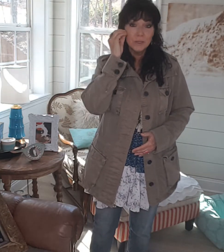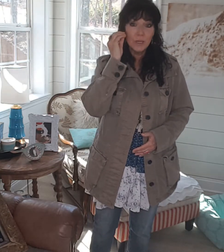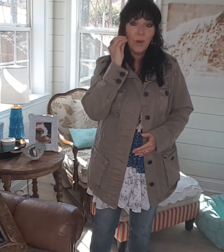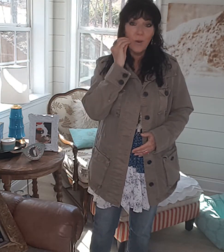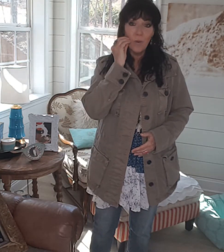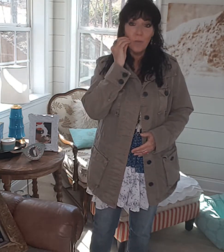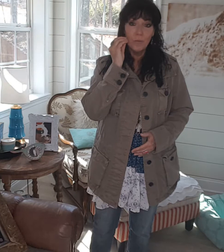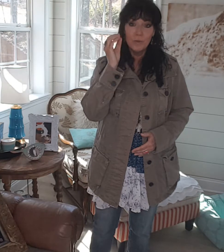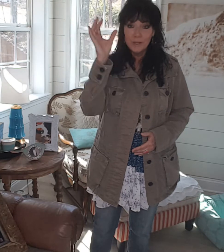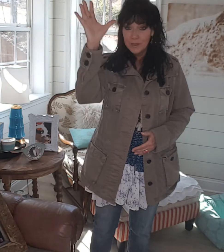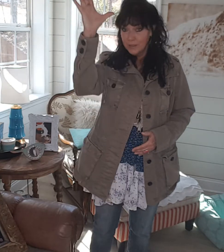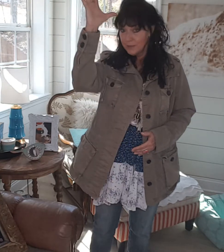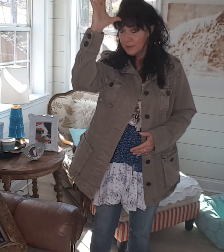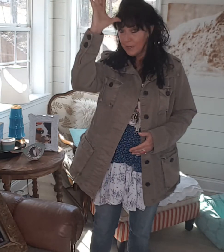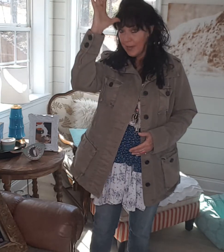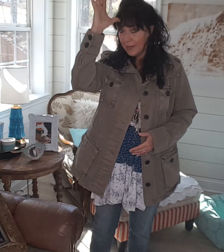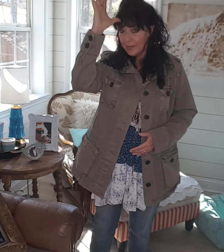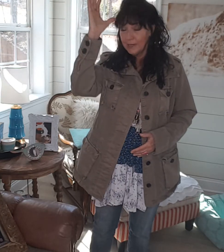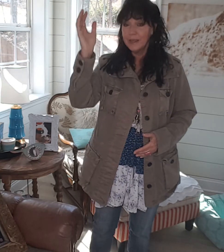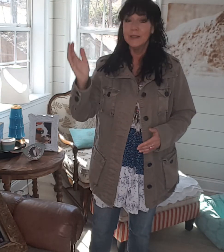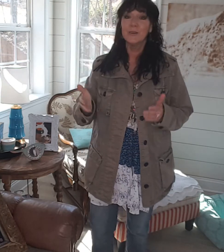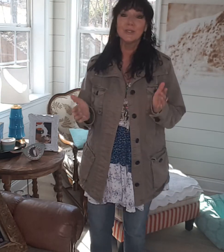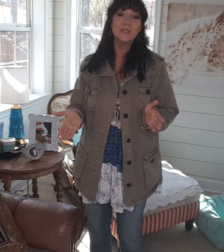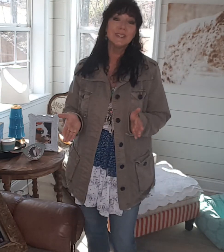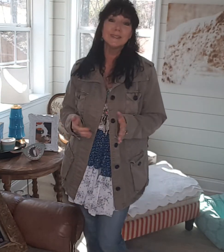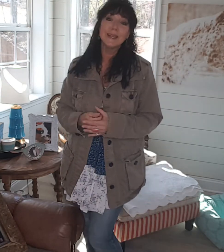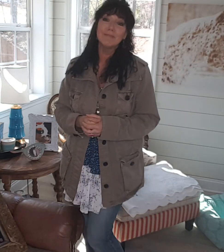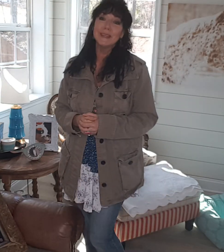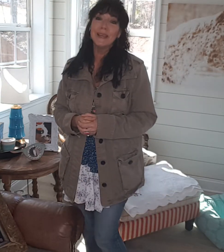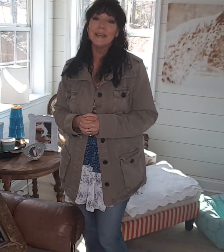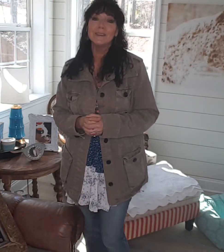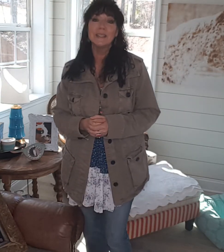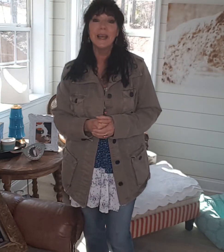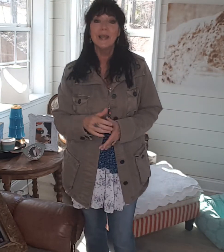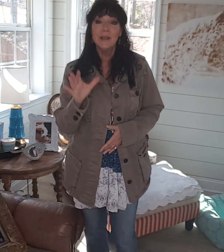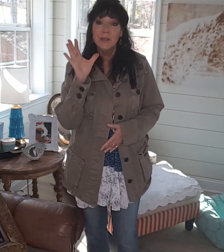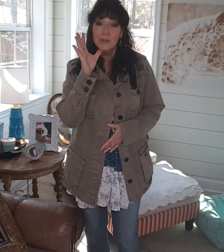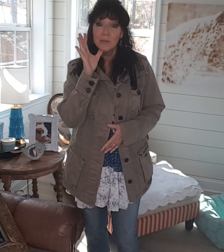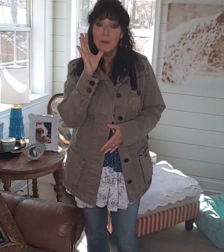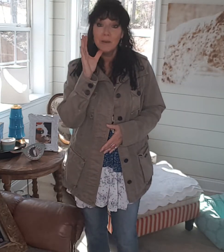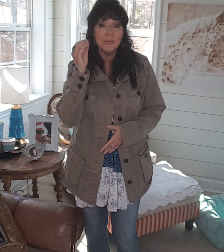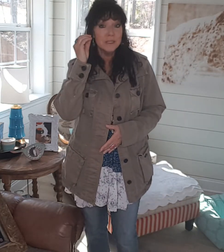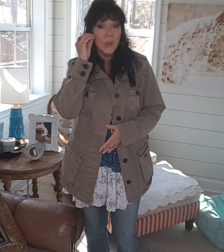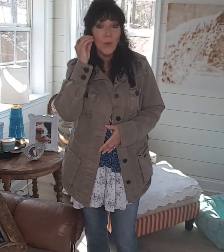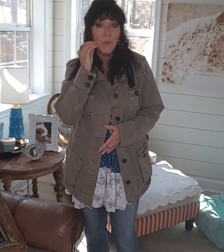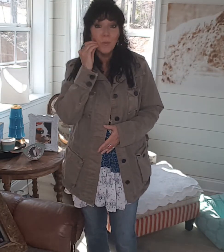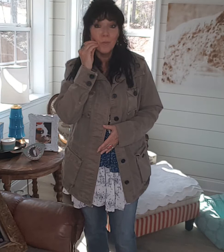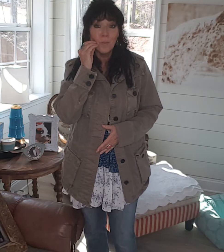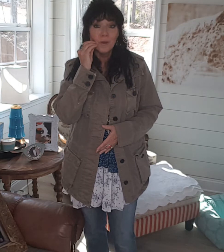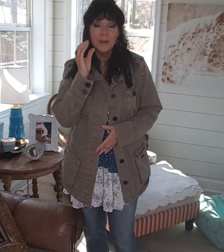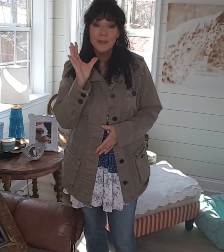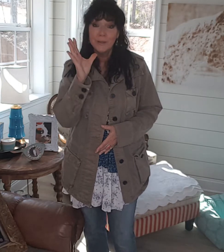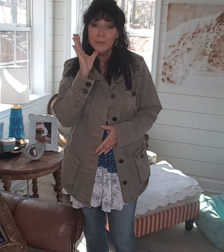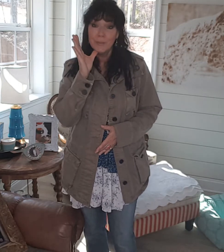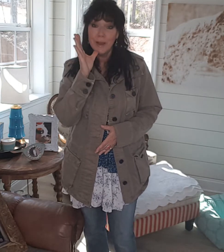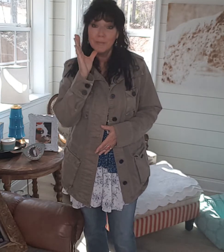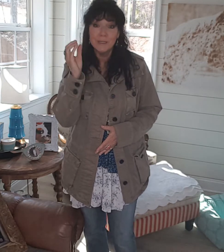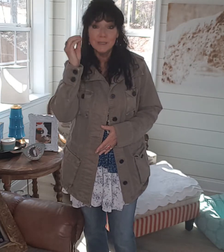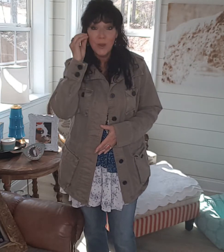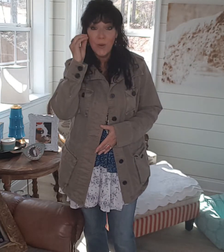is home, daddy. And of course Chris does the same thing. He'll say, your mommy's home. Your mommy's